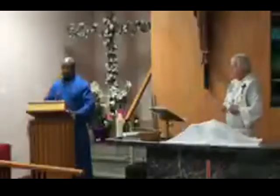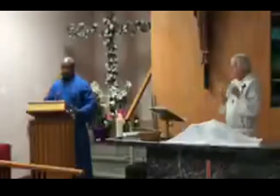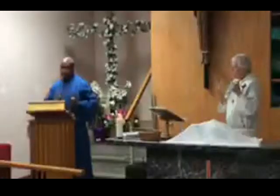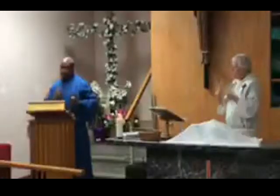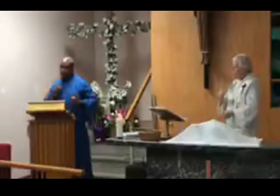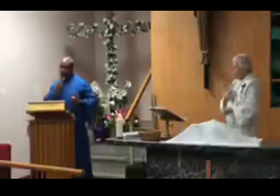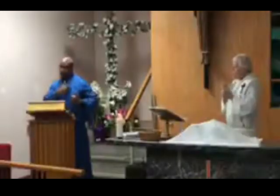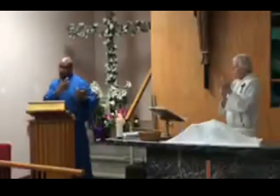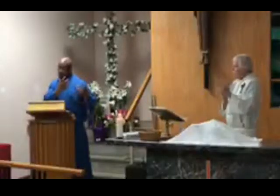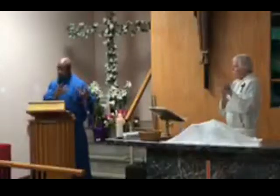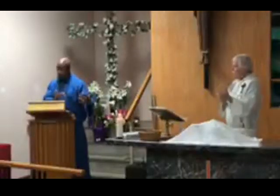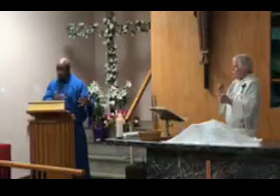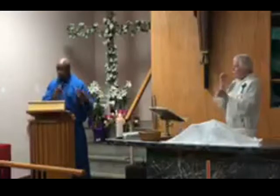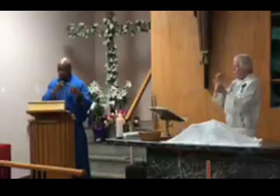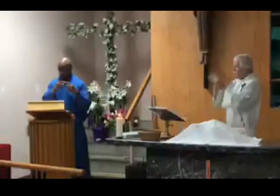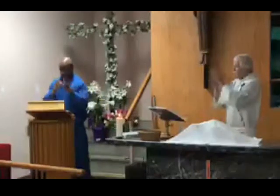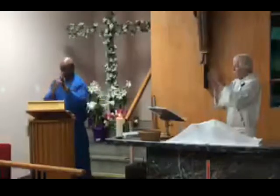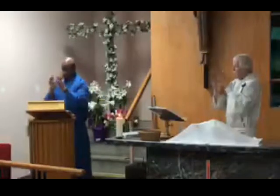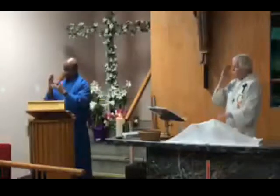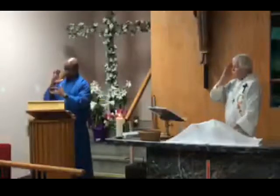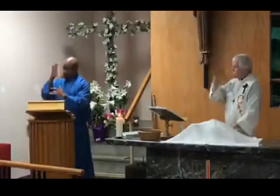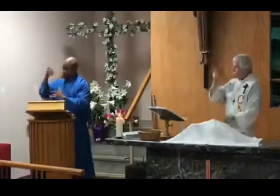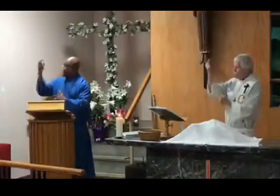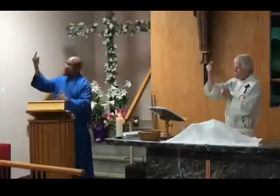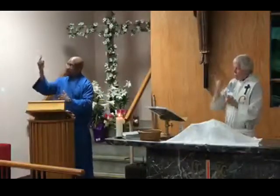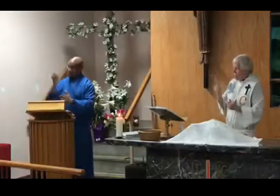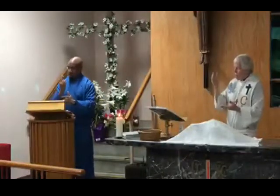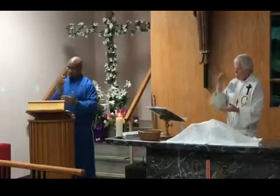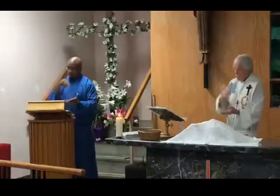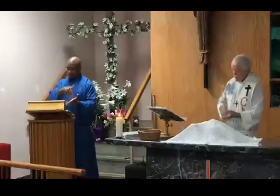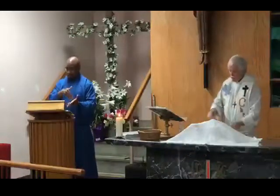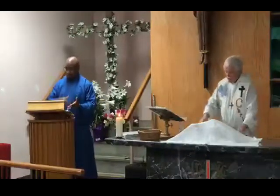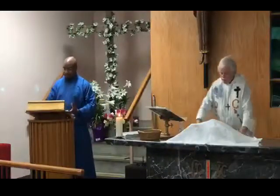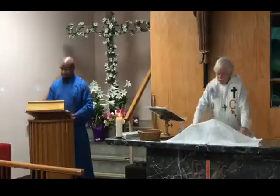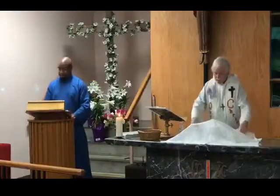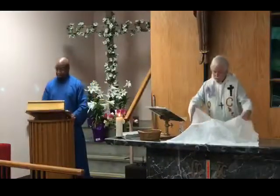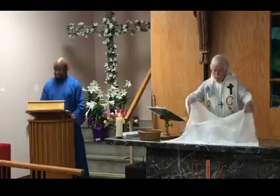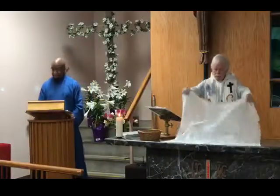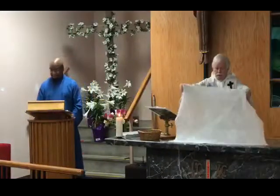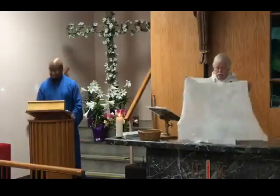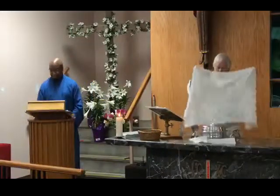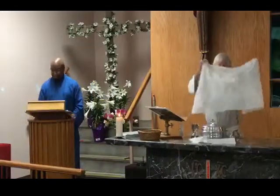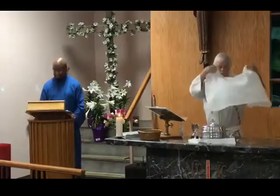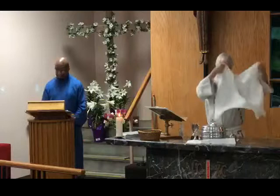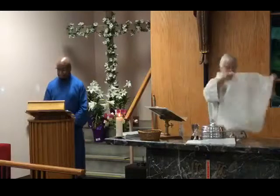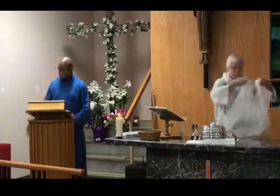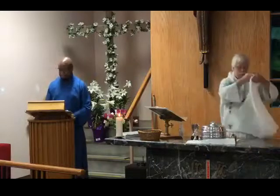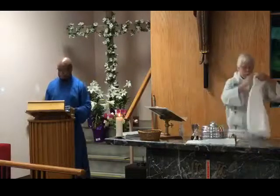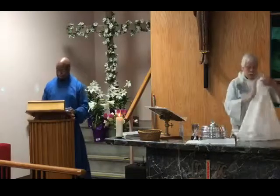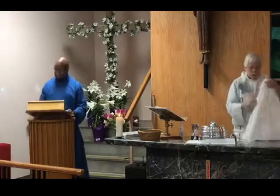we live. We wait until Jesus will come again.